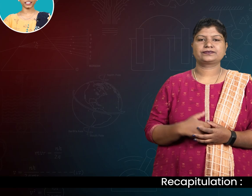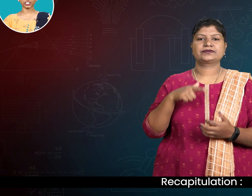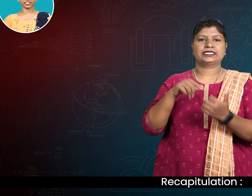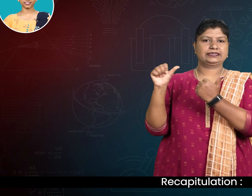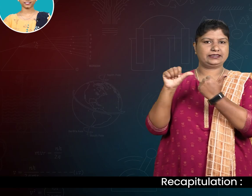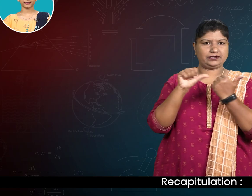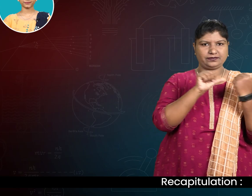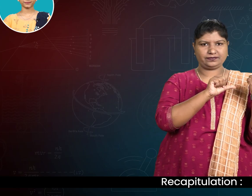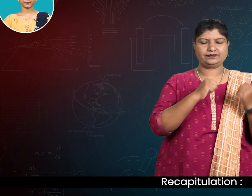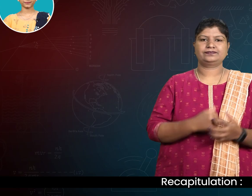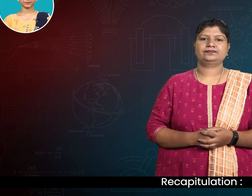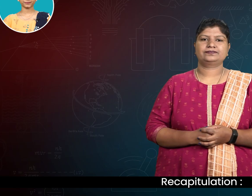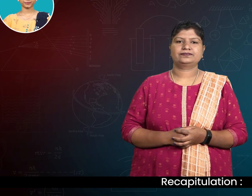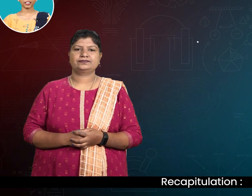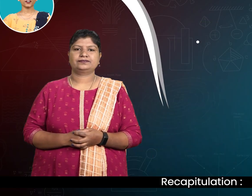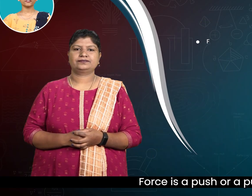Recapitulation.